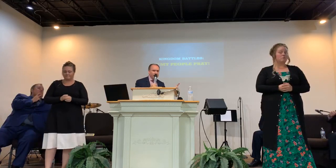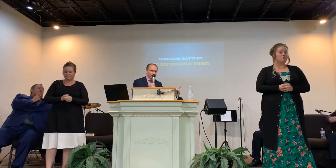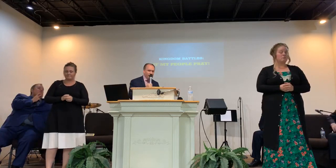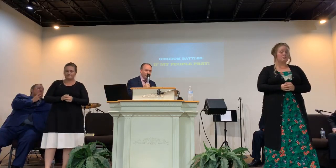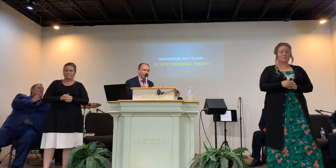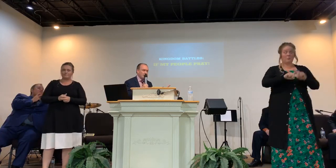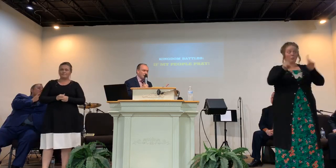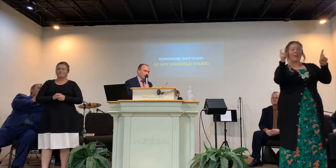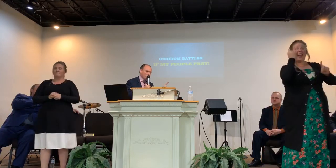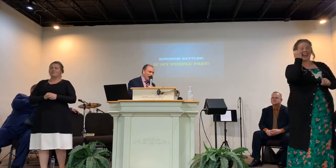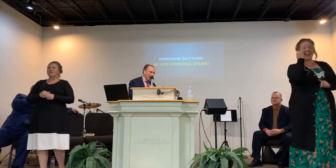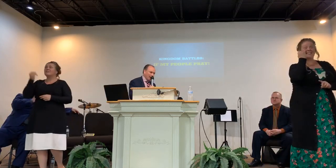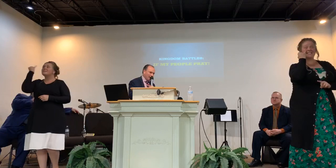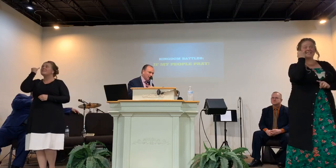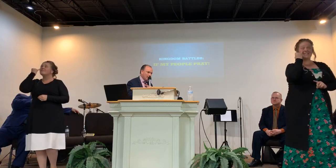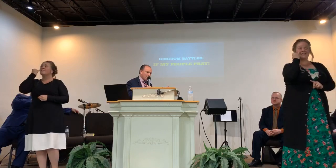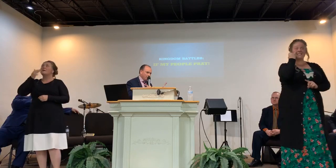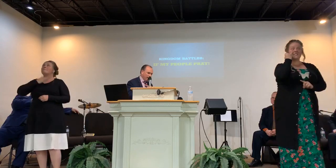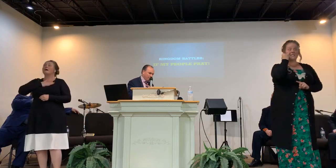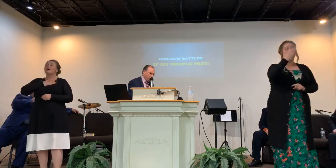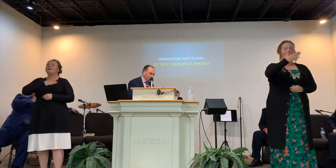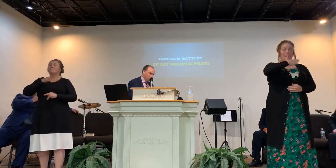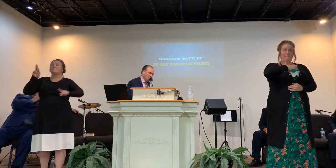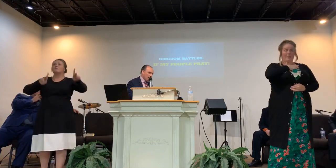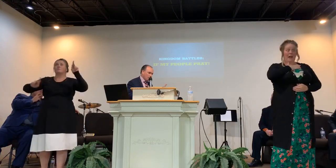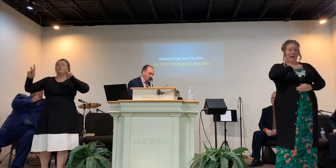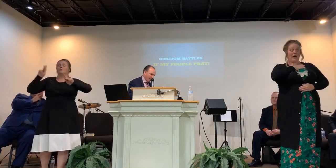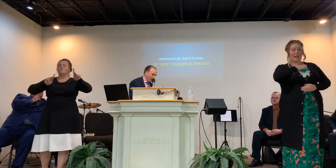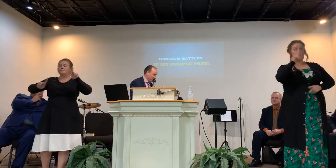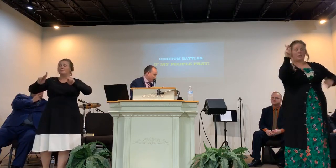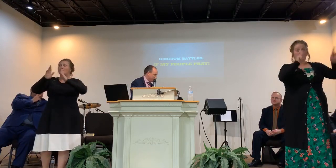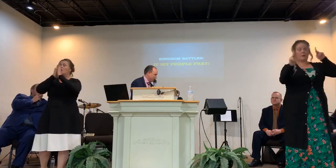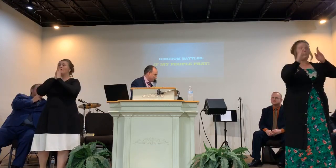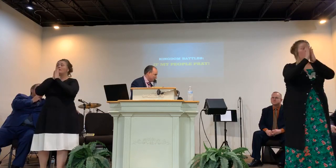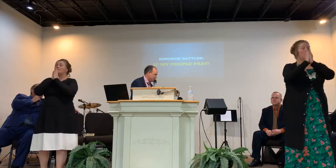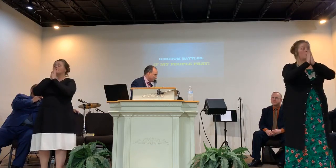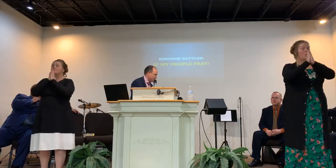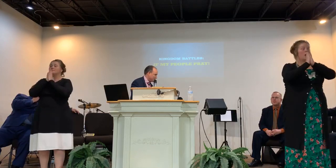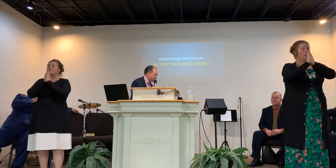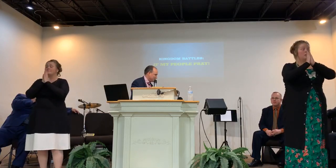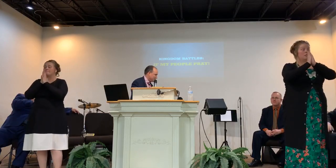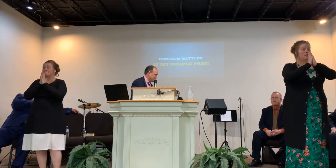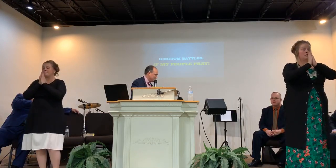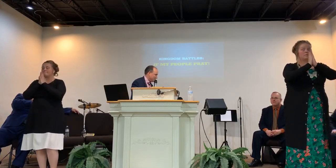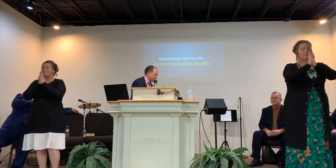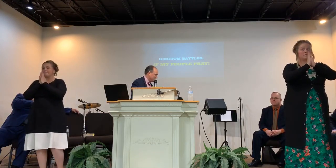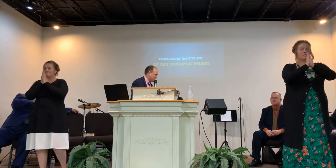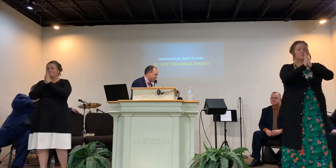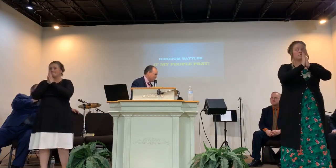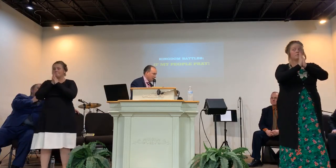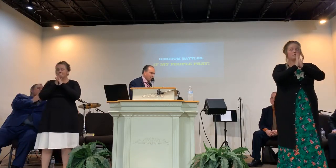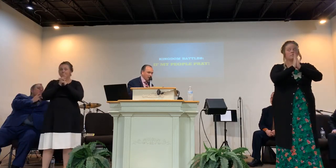But if my people pray.